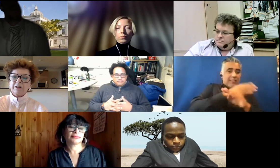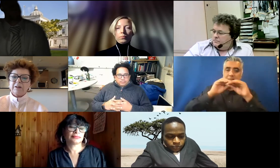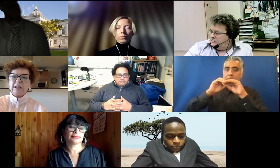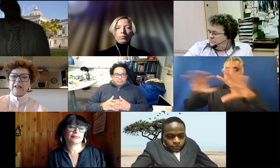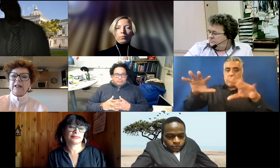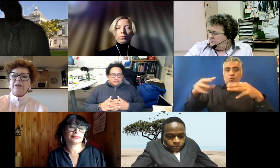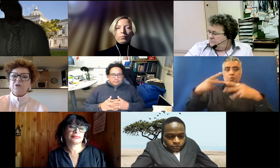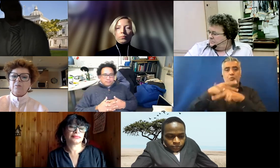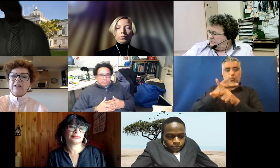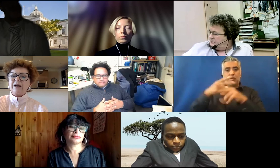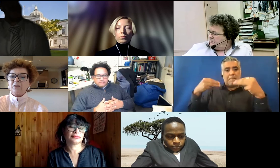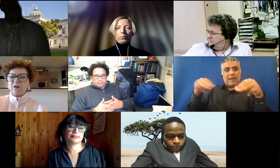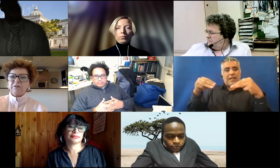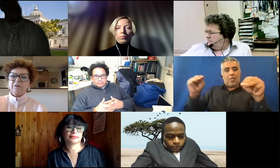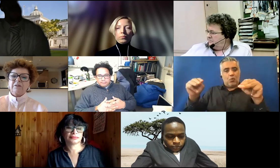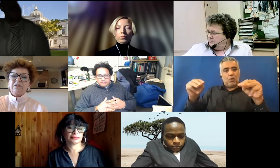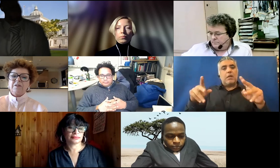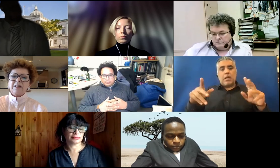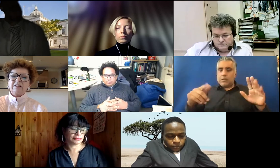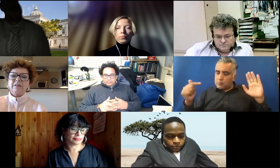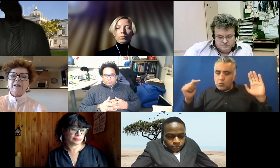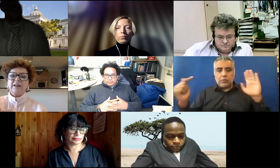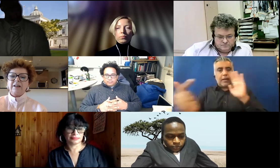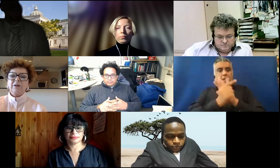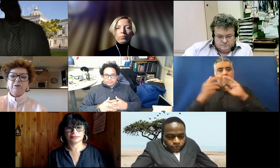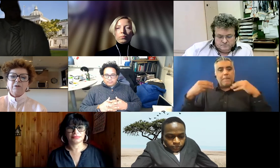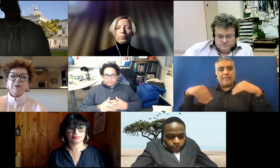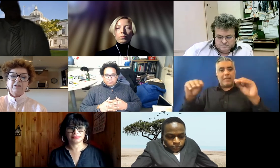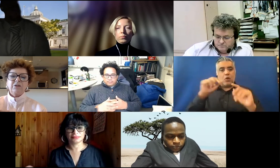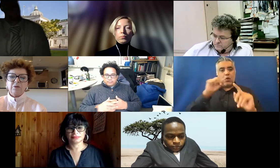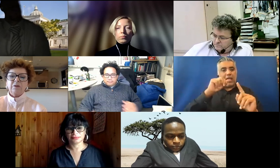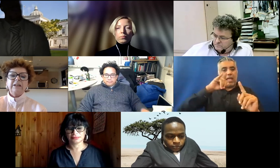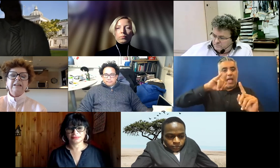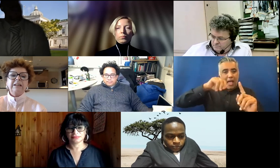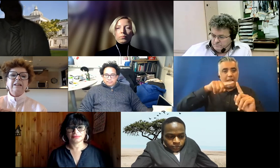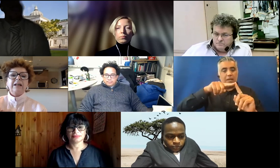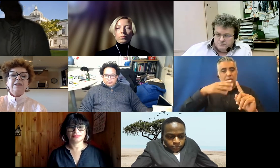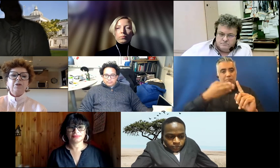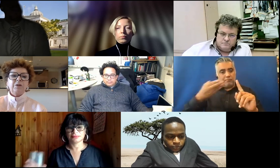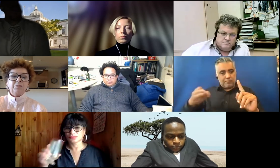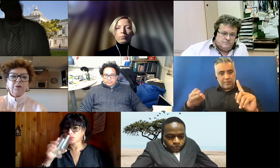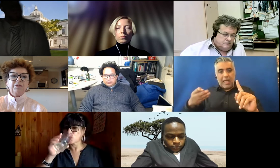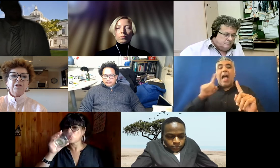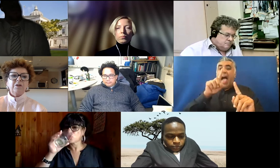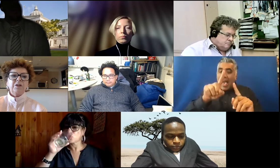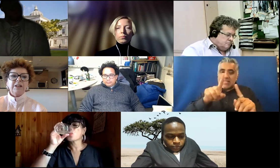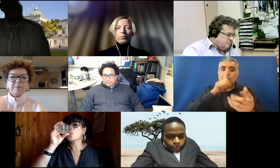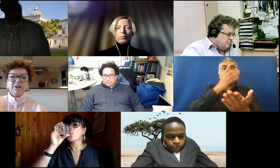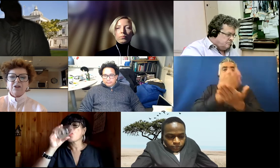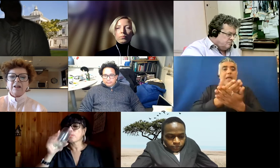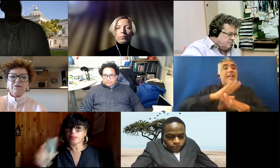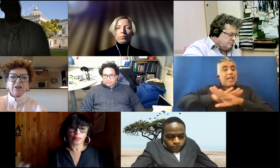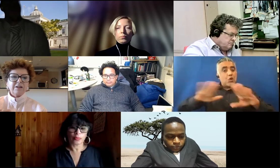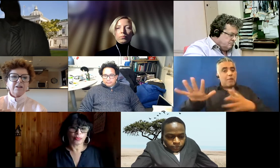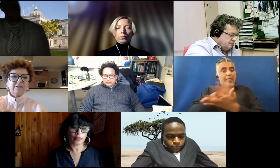the market. It should be unlawful to sell an AI recruitment tool until you can prove it's not going to